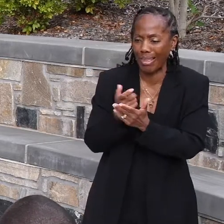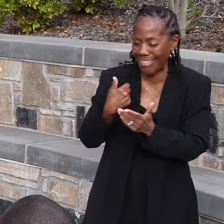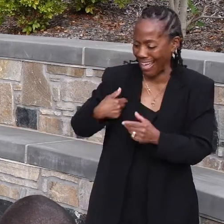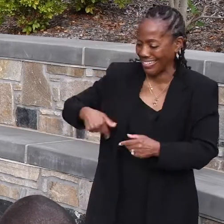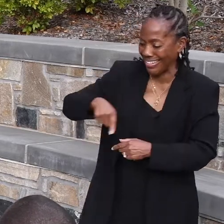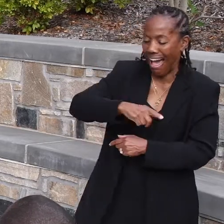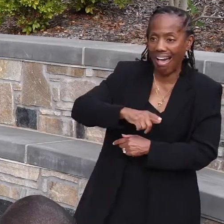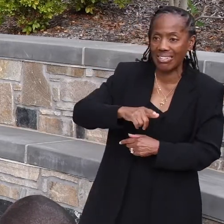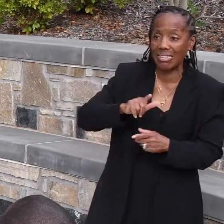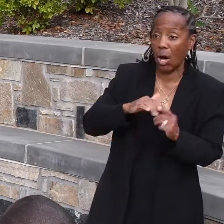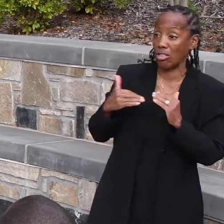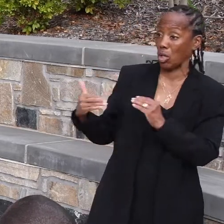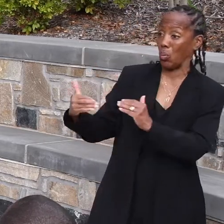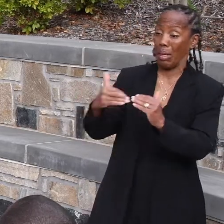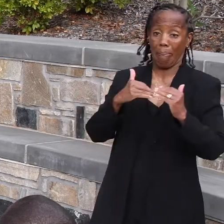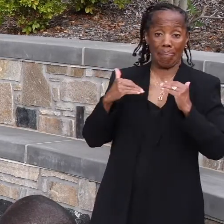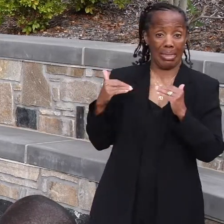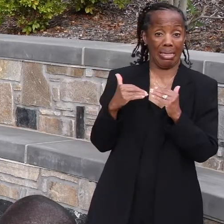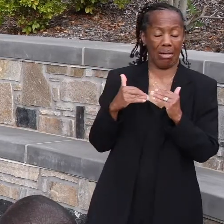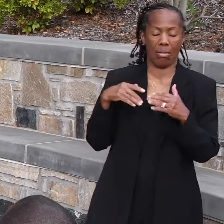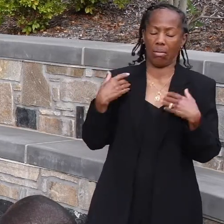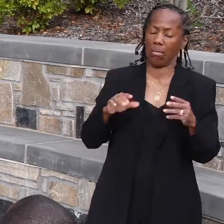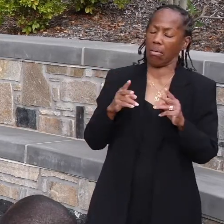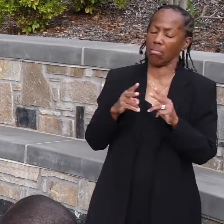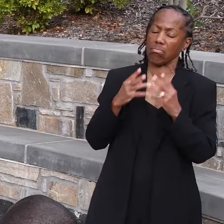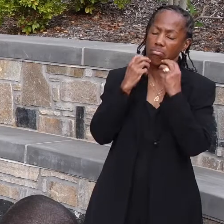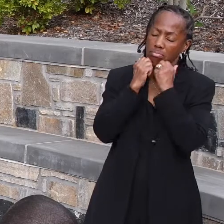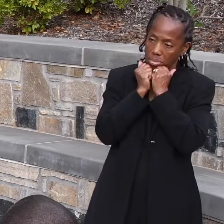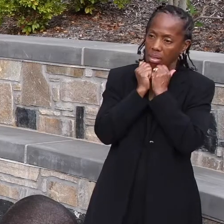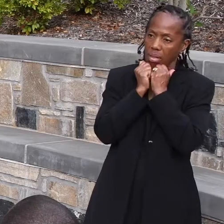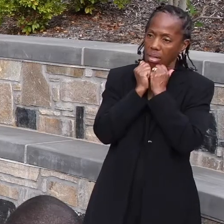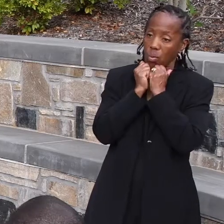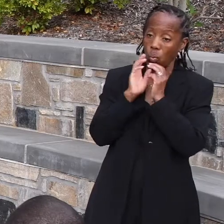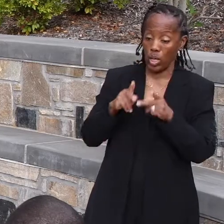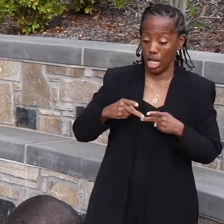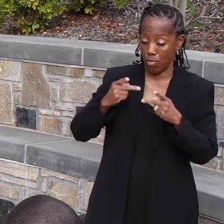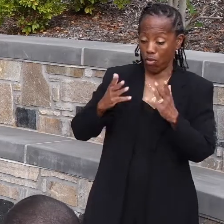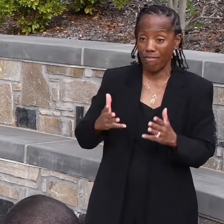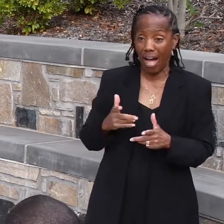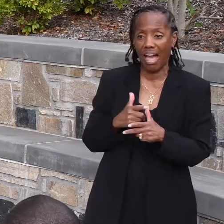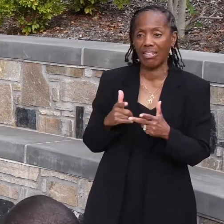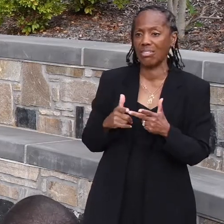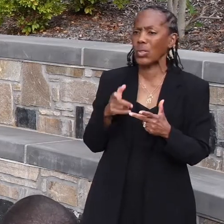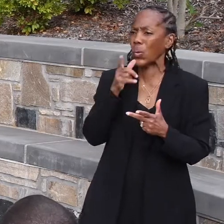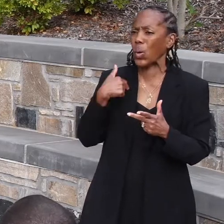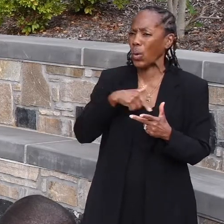also peers, which are really important to us. We are providers. We are